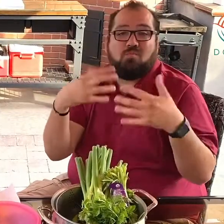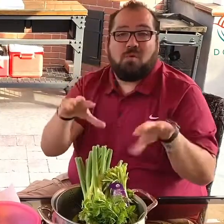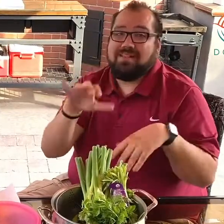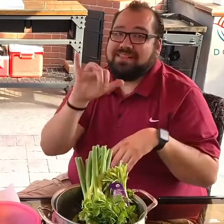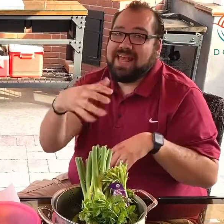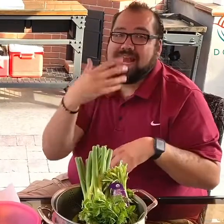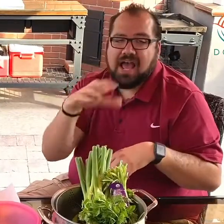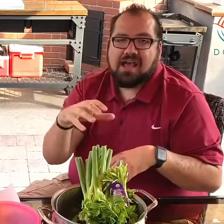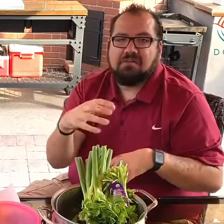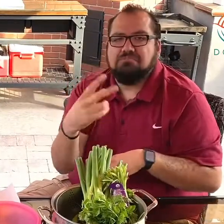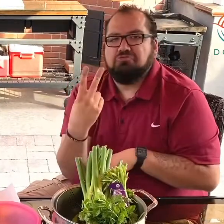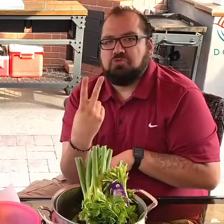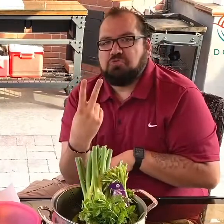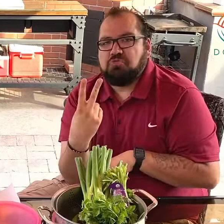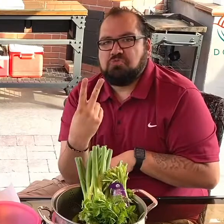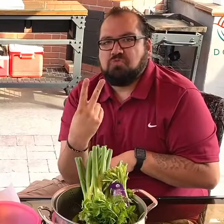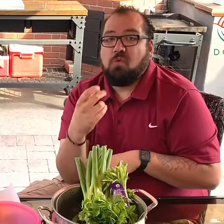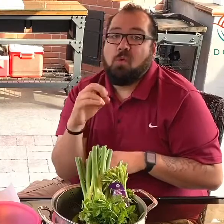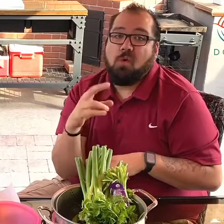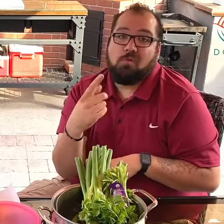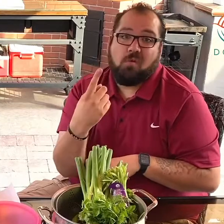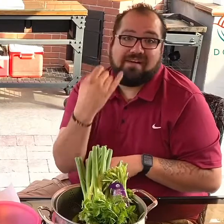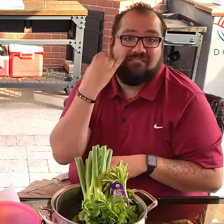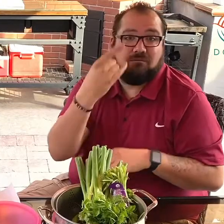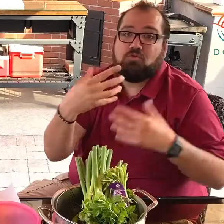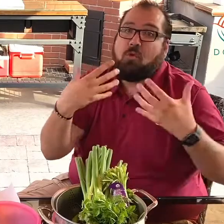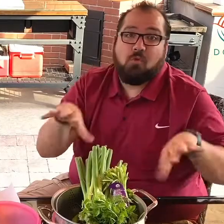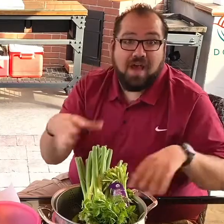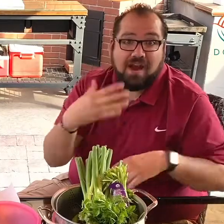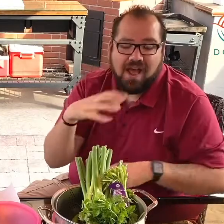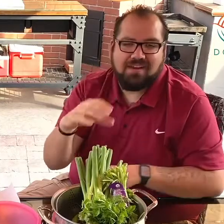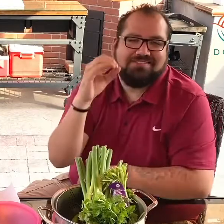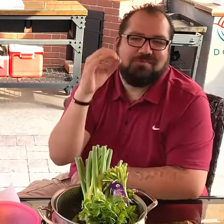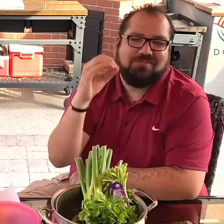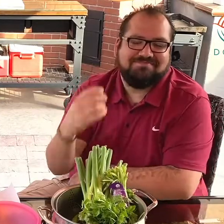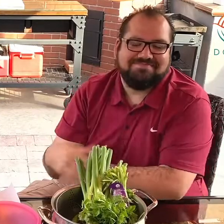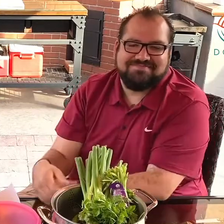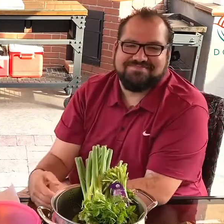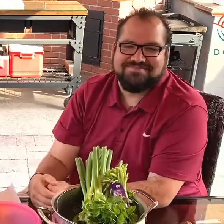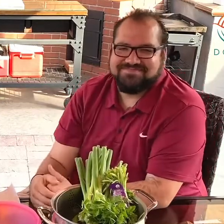maybe 2 or 1. And if you don't want it hot at all, then 0.